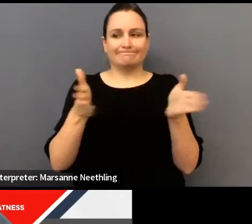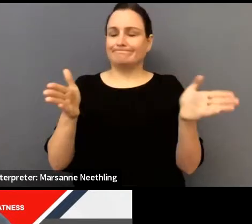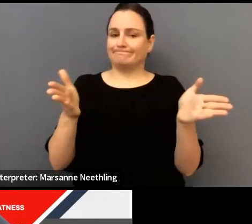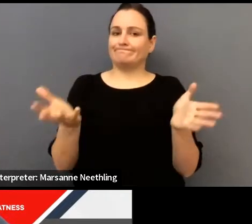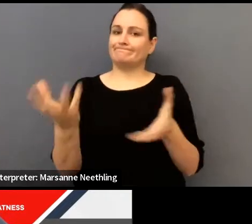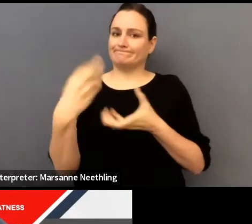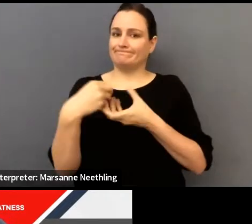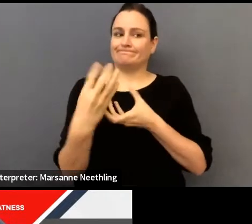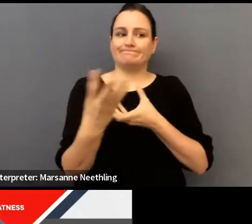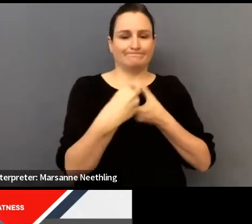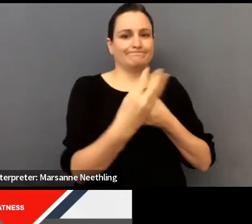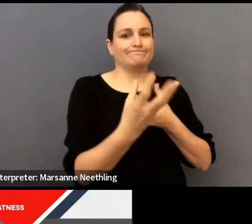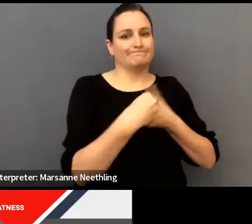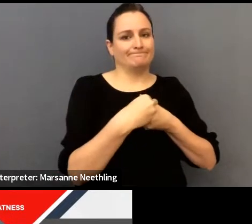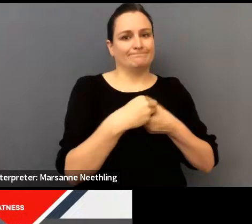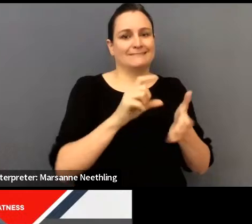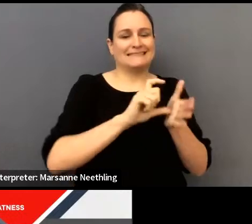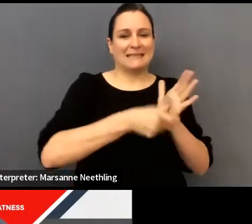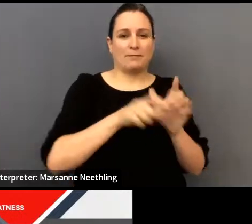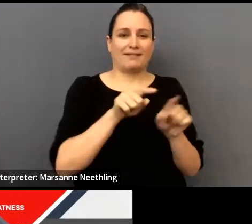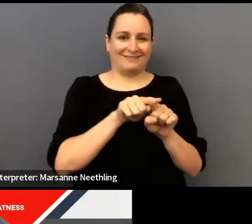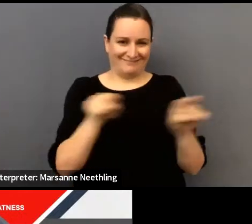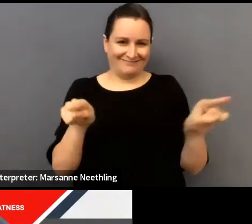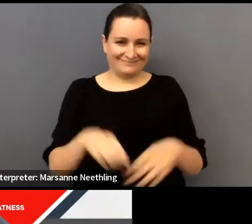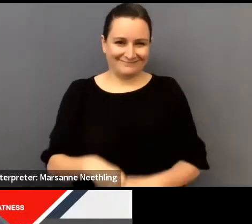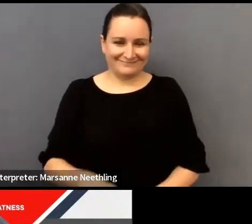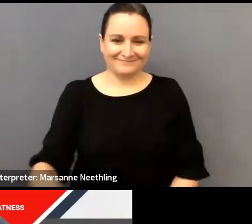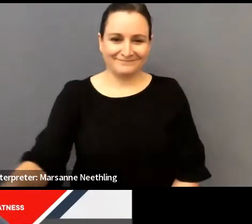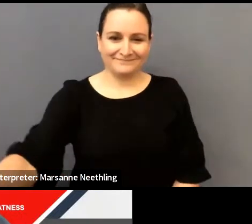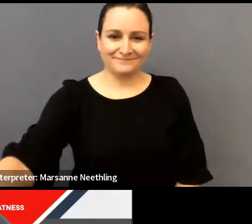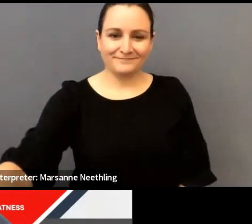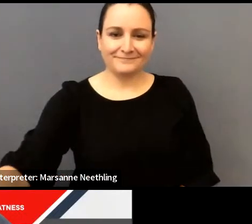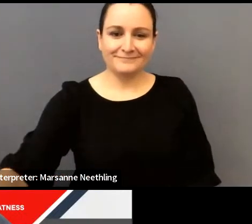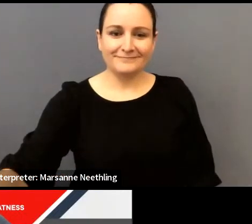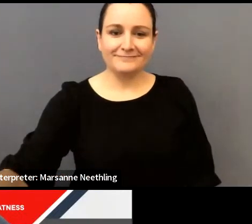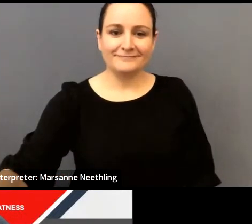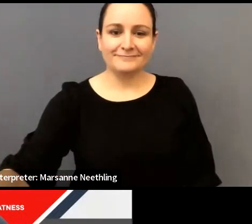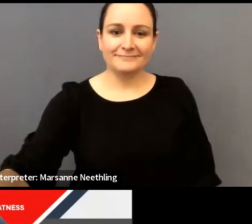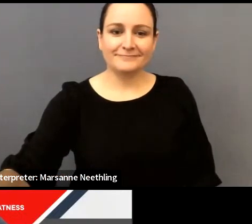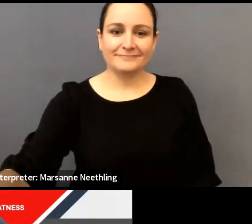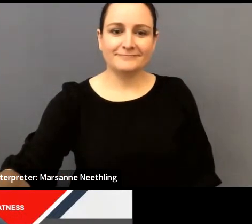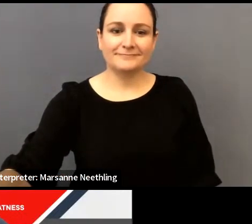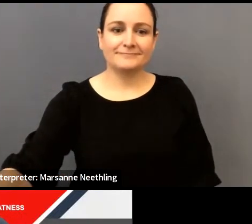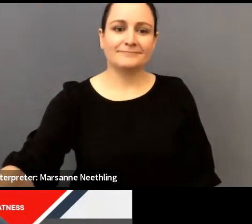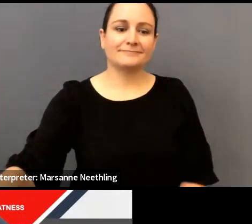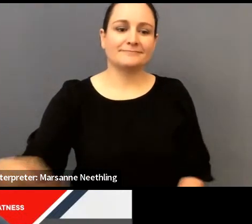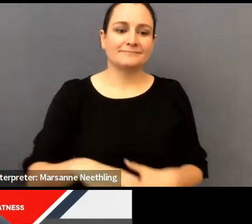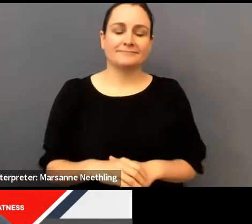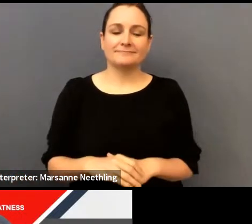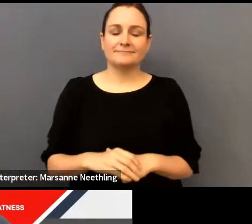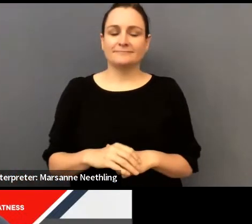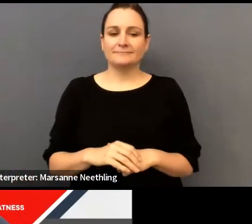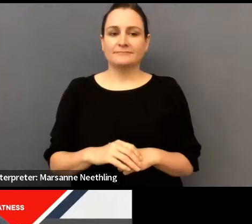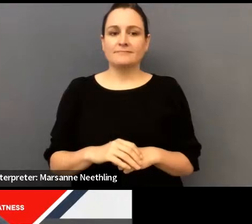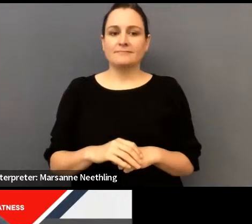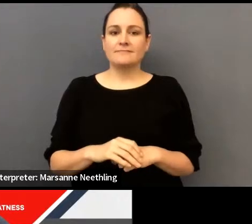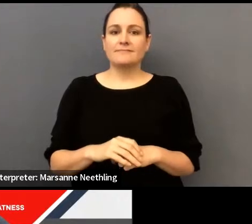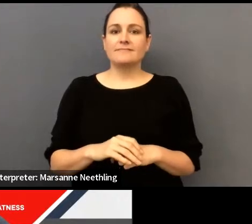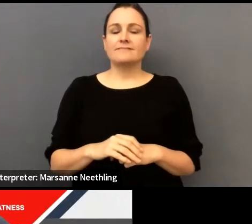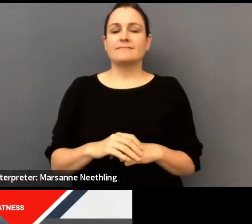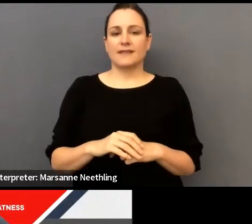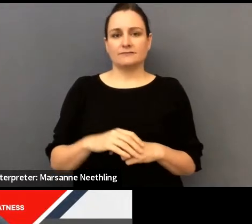accessible to students with disabilities, but most importantly, creates an institutional